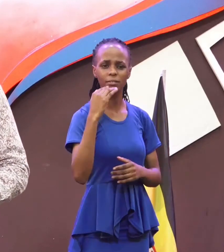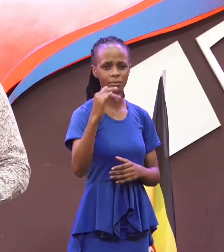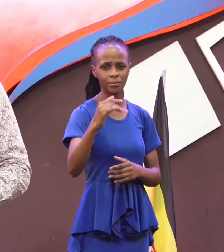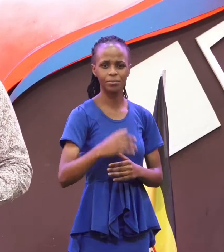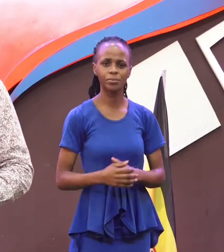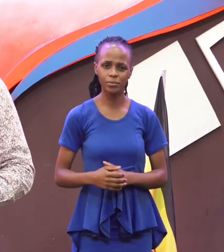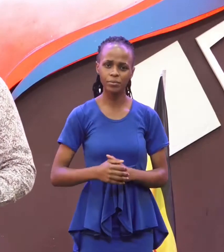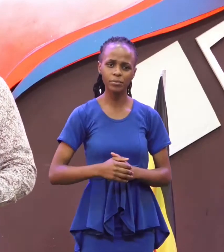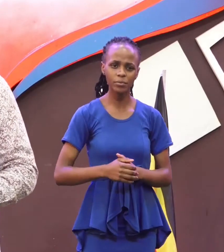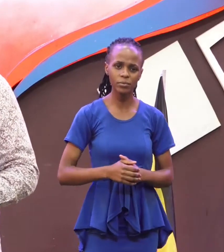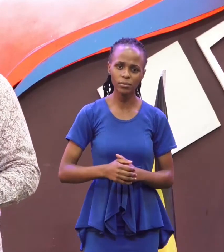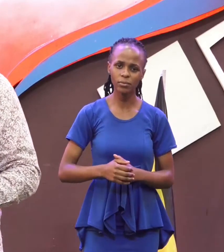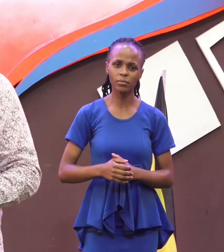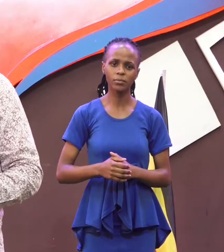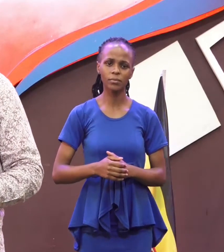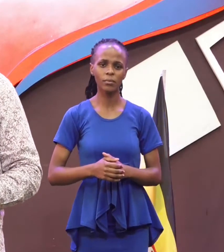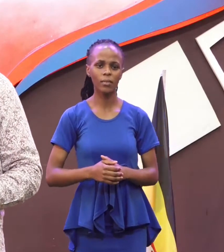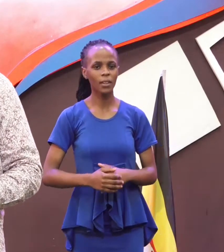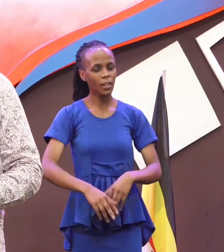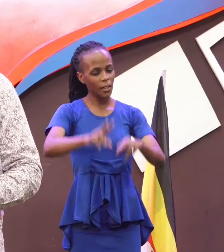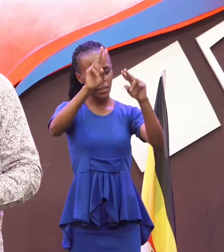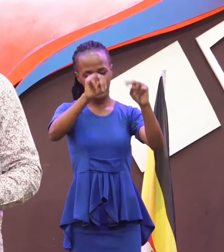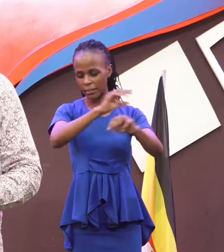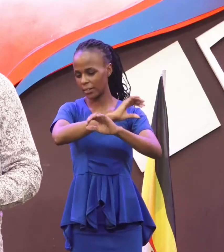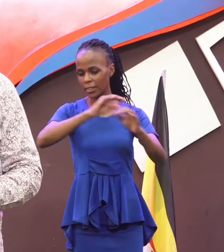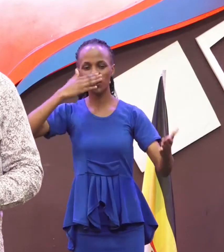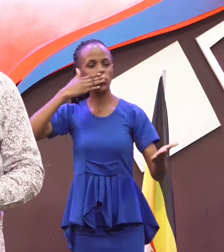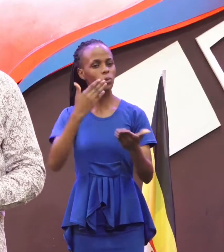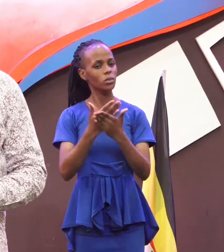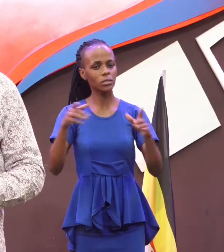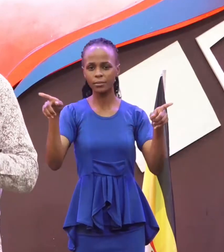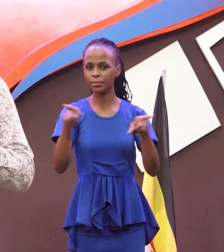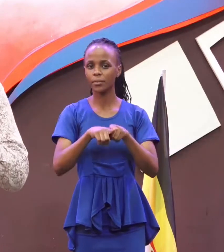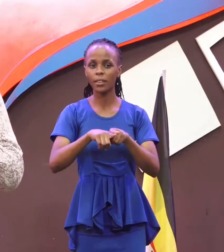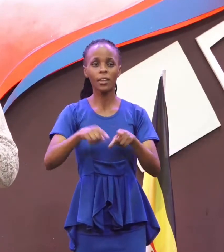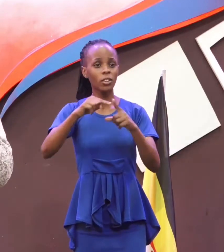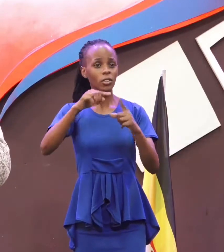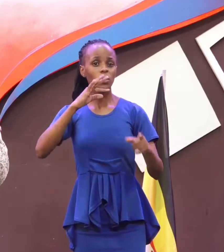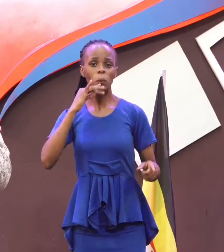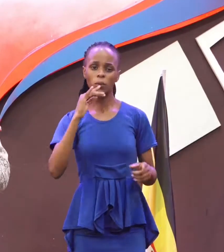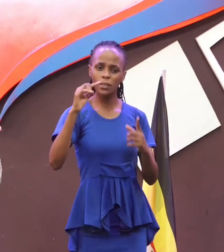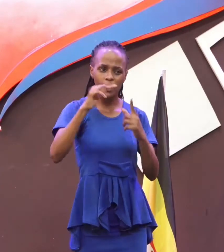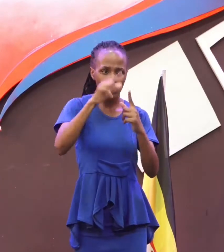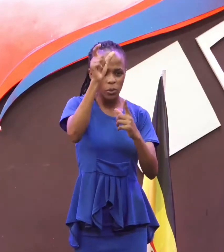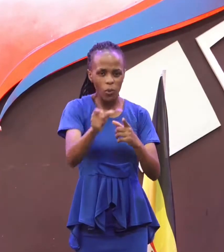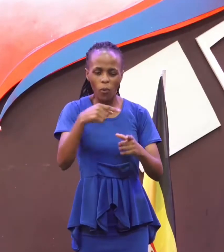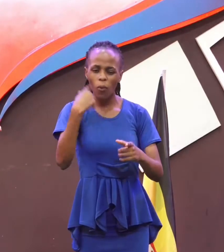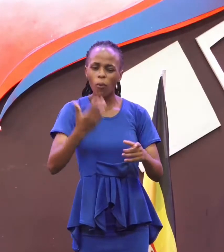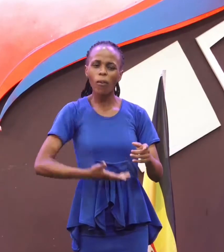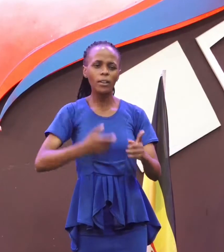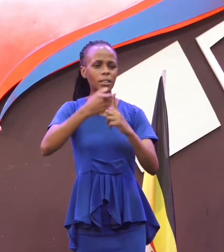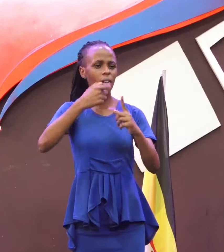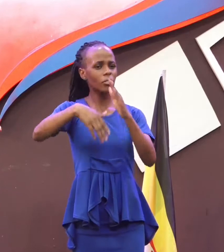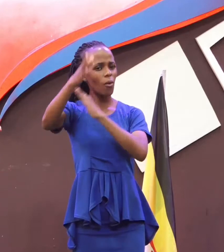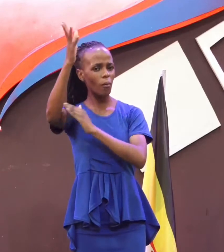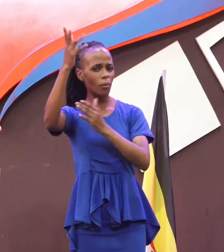to listen from what the Lord tells them. Tewaliwo kinyumanga ekyo. There is nothing good as that. Okwogera n'omuntu eyali awuliddeko okuva eri Mukama. To speak to a